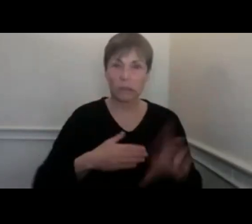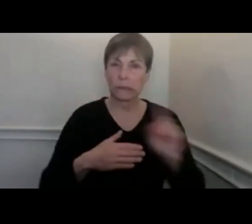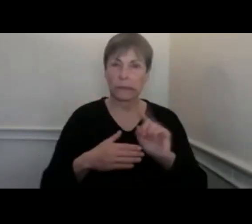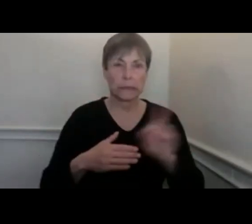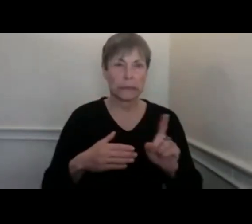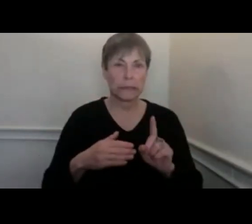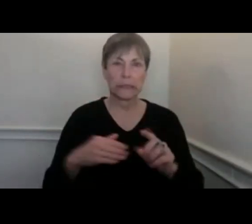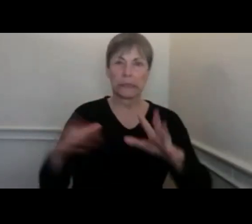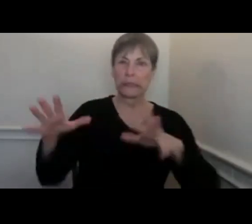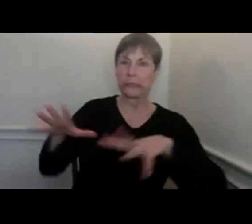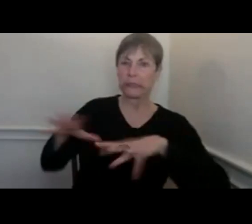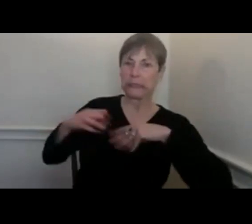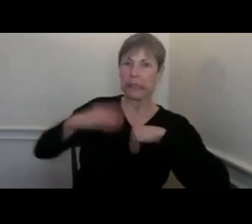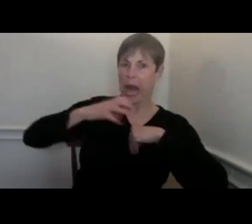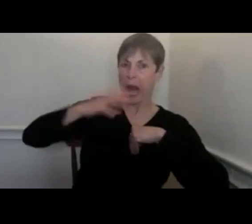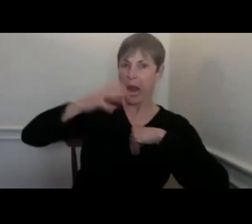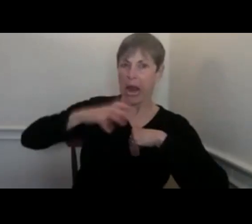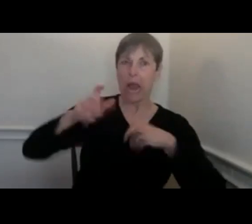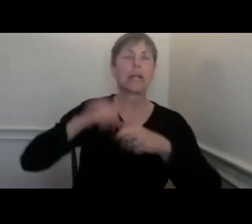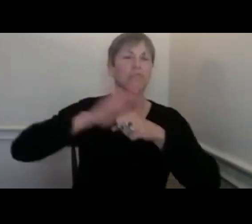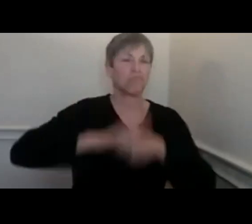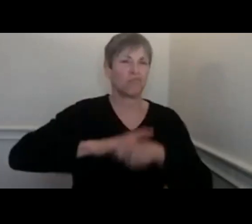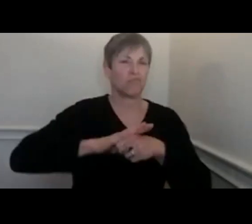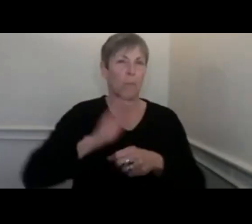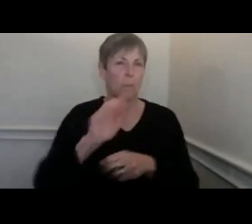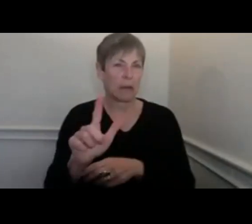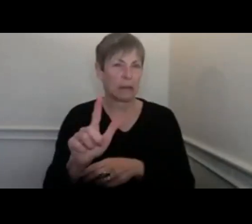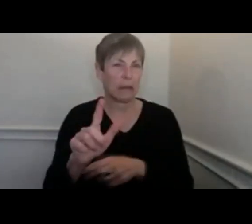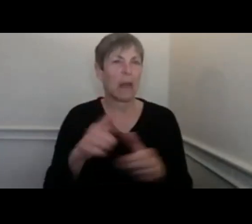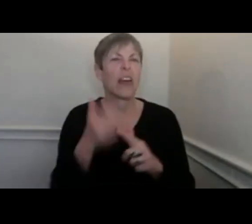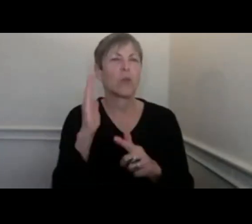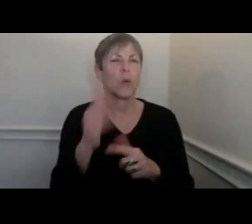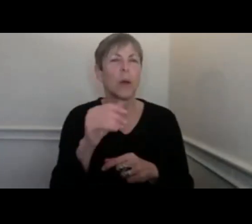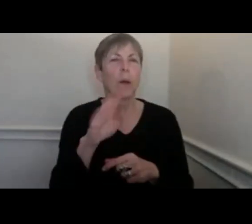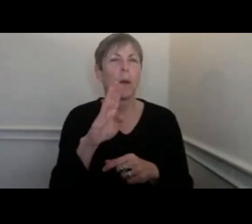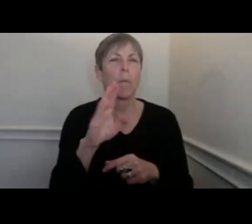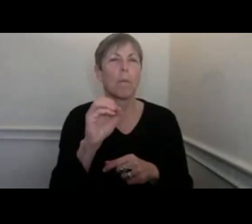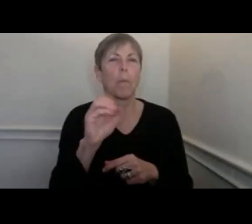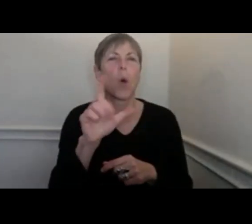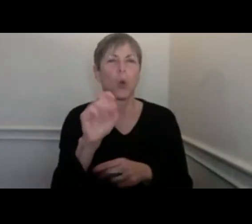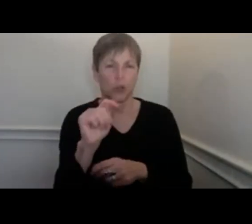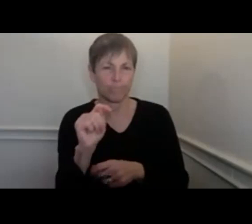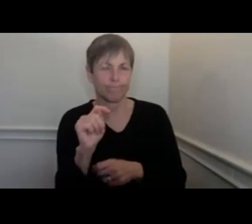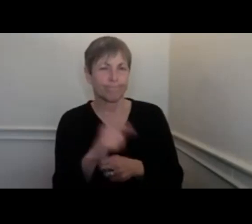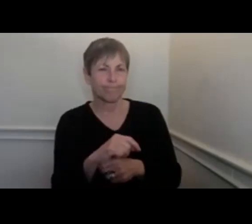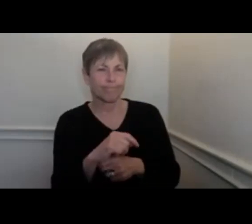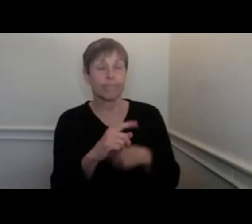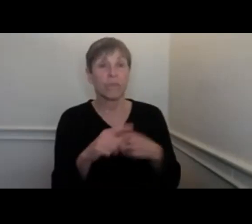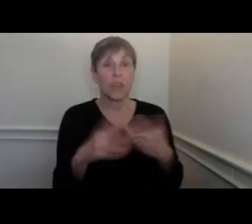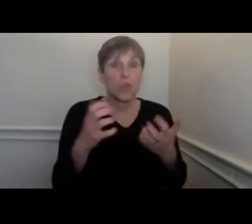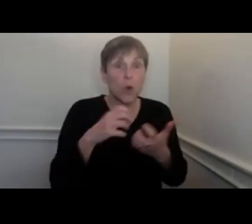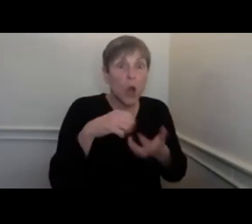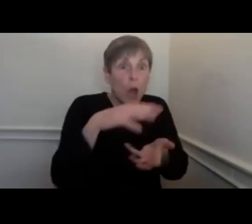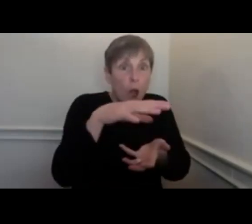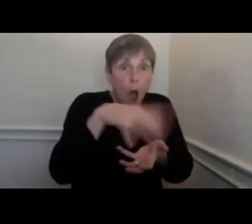the basil more stressed and thus will bolt. And as we'll talk about soon with some harvest tips, the sweetest, most tender